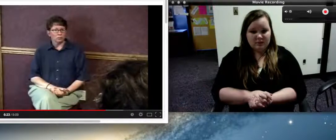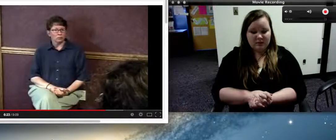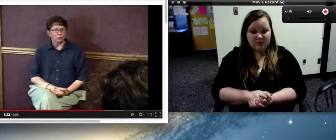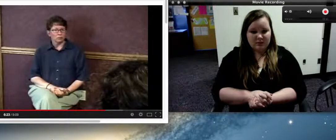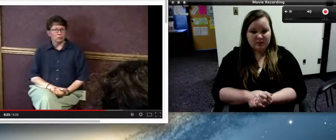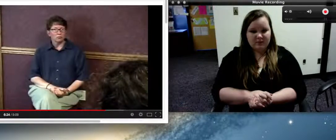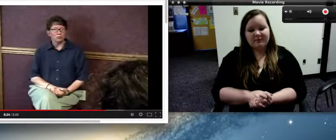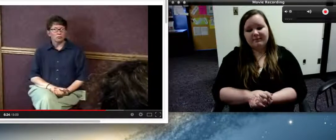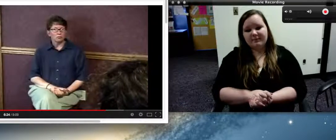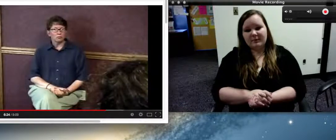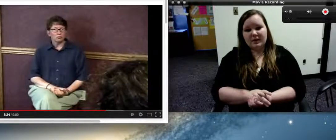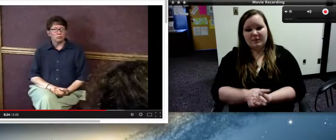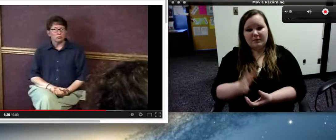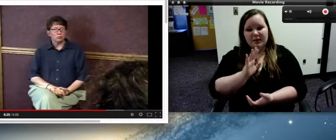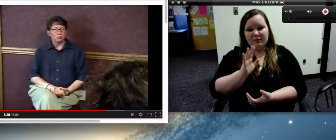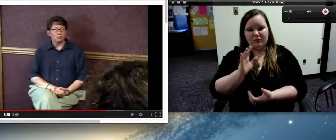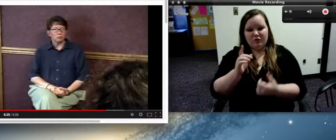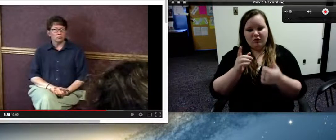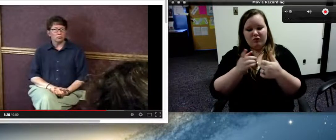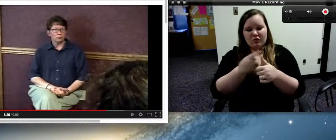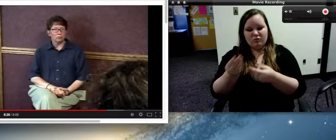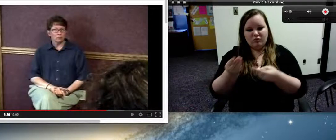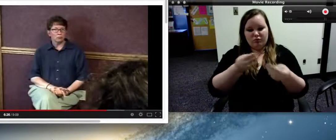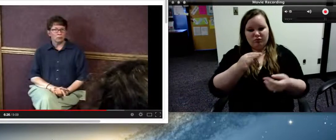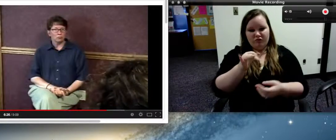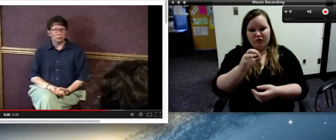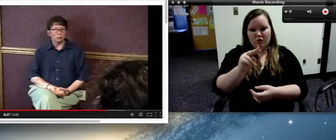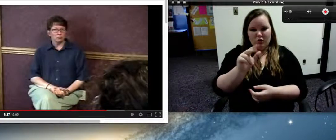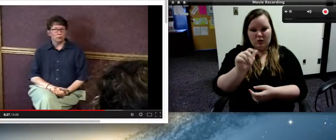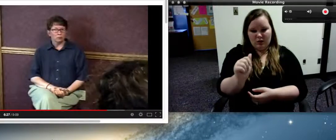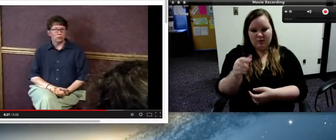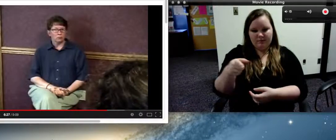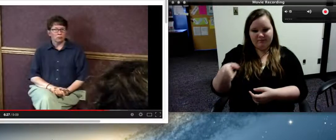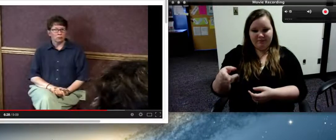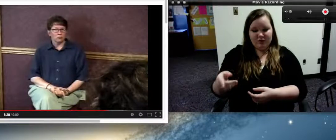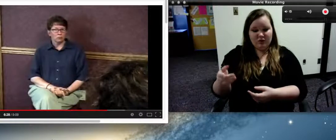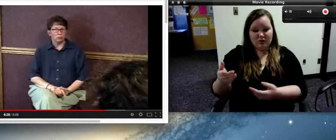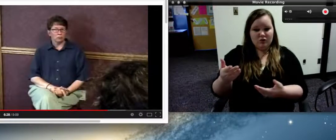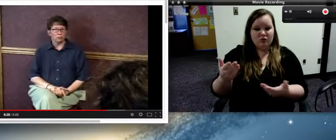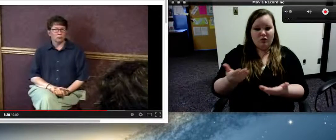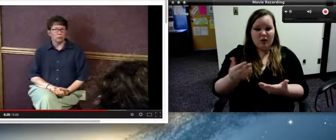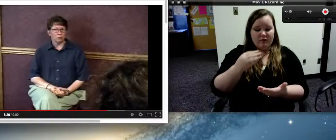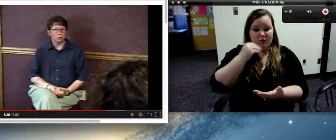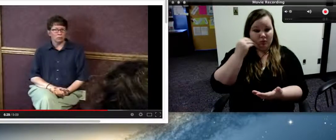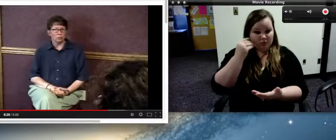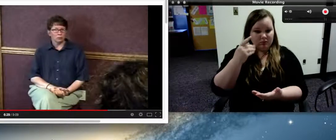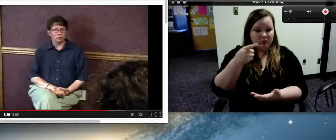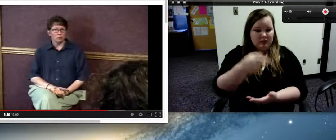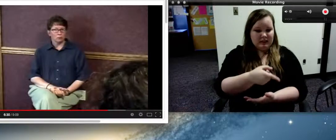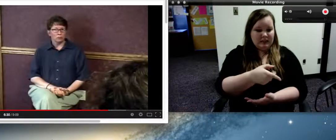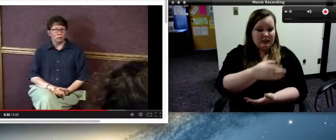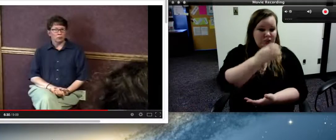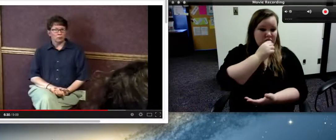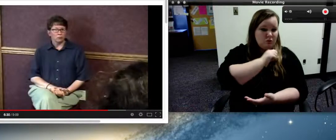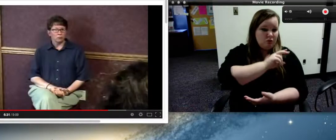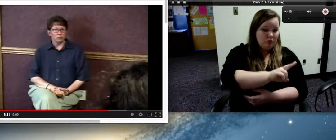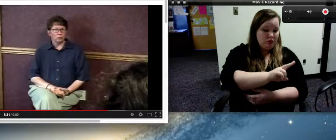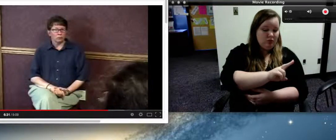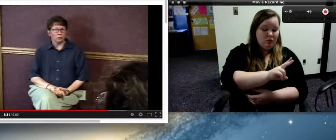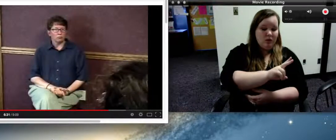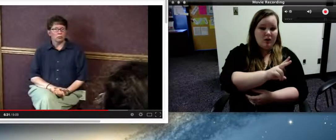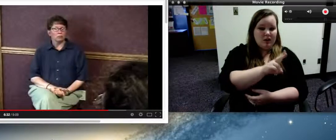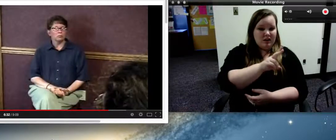Well, when we first got Fiona, Lincoln was 2 then, and I don't know what she had, but he was just